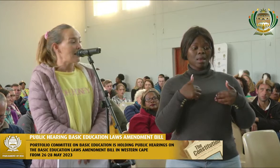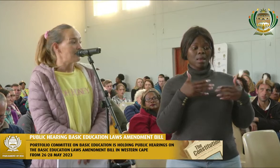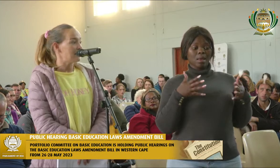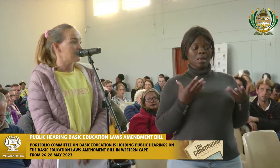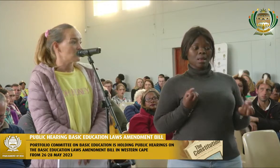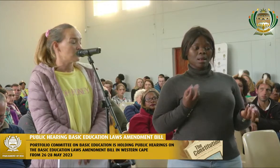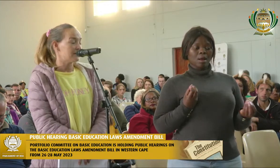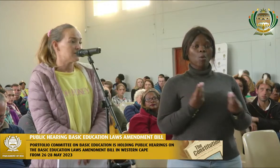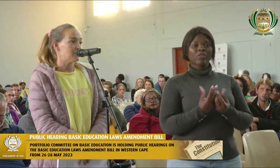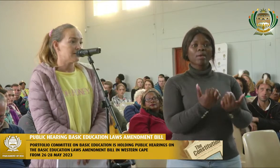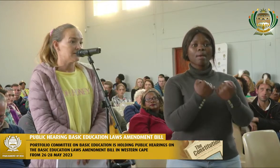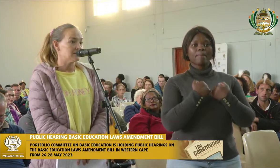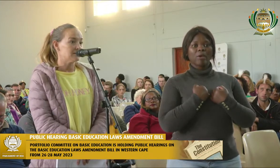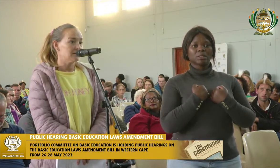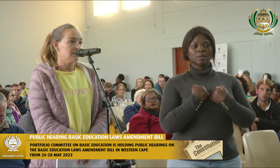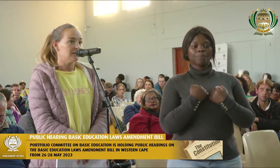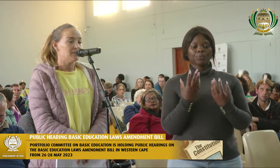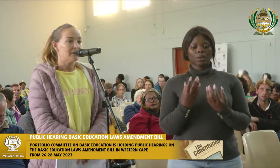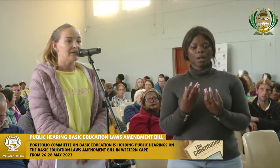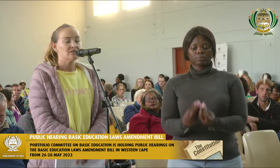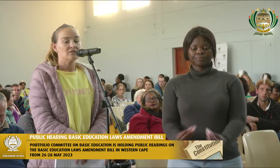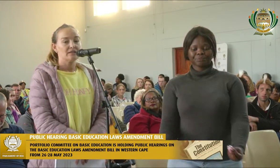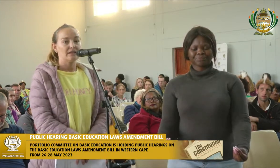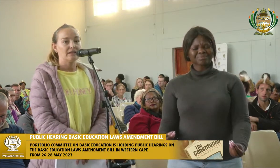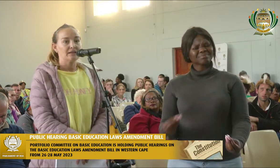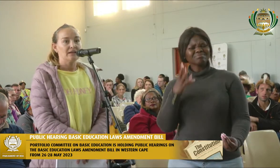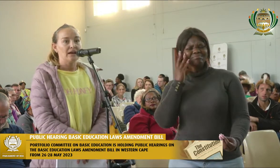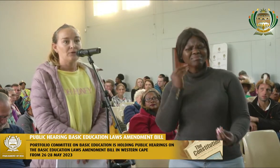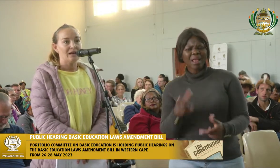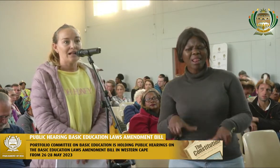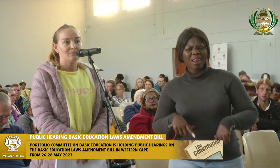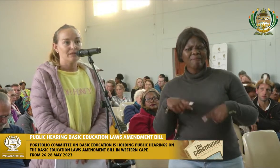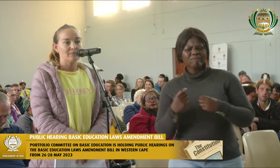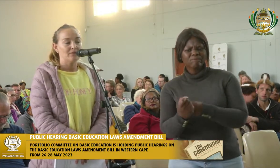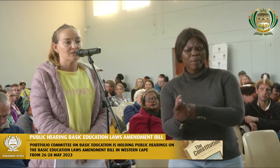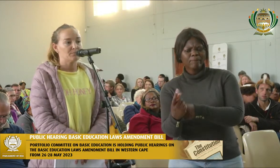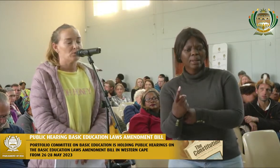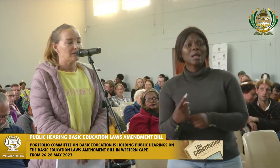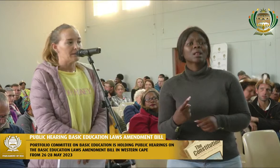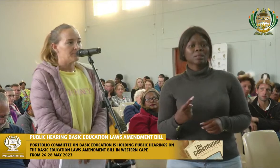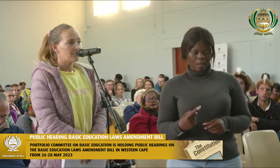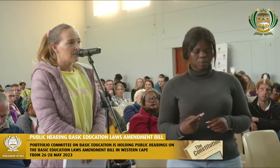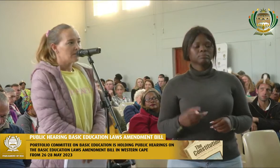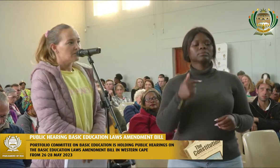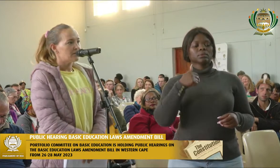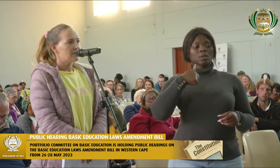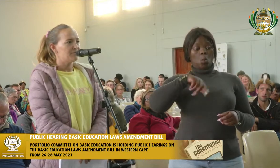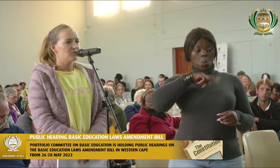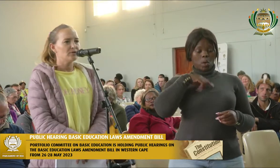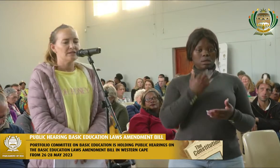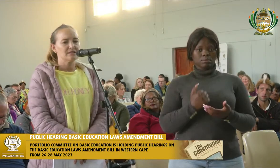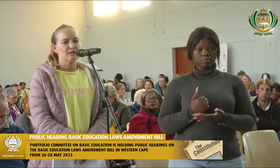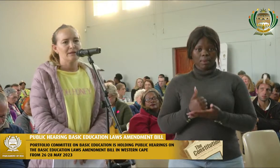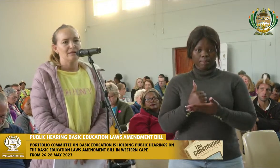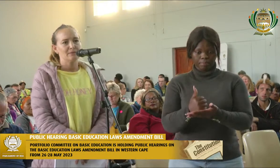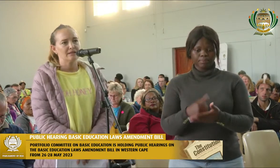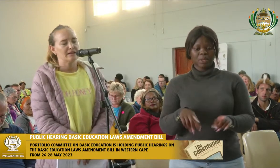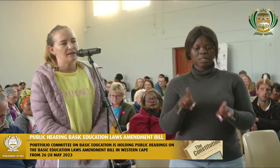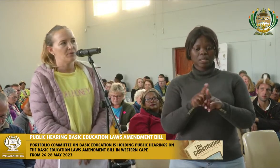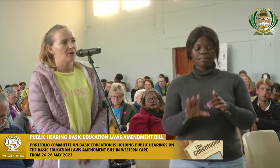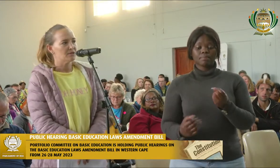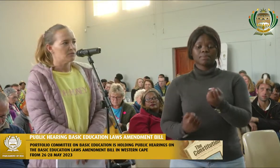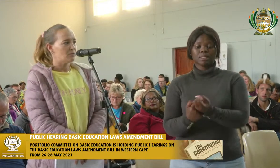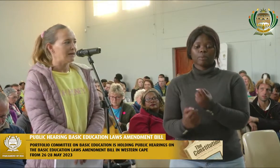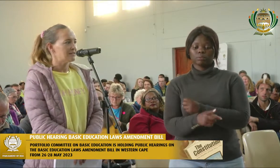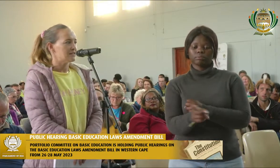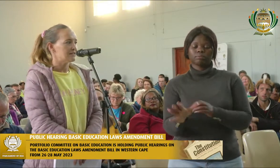things are happening that children experience, their parents are there and we help them and we support them. So there are a few things in the bill that